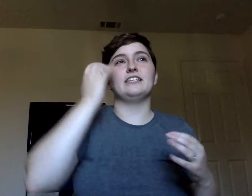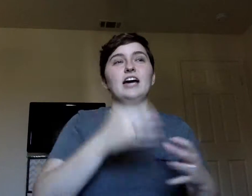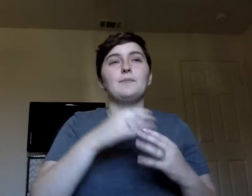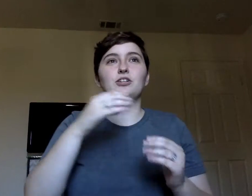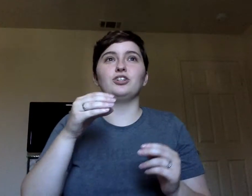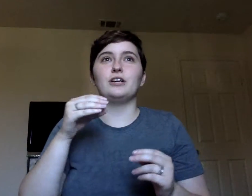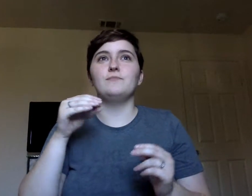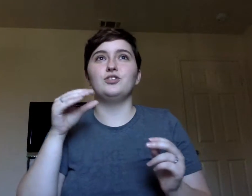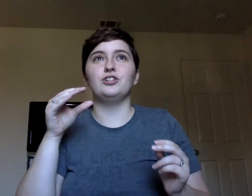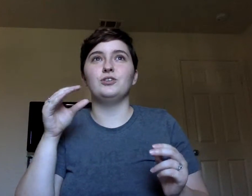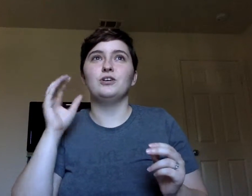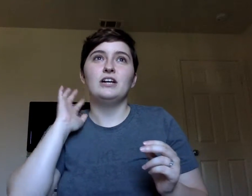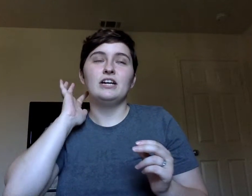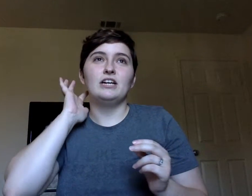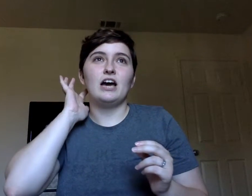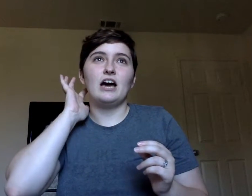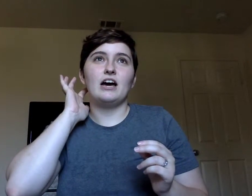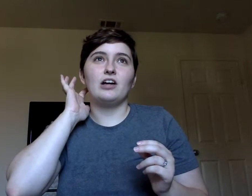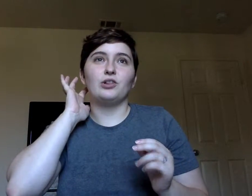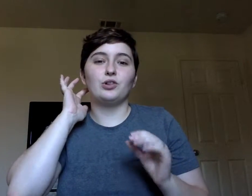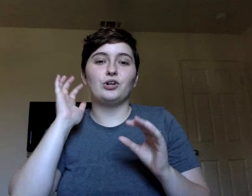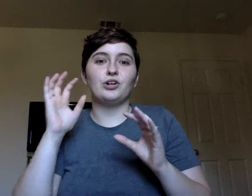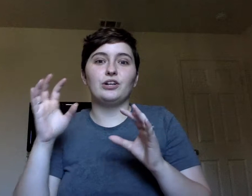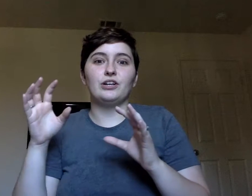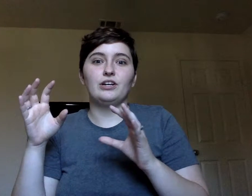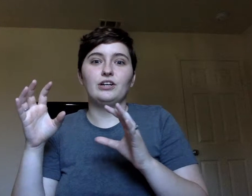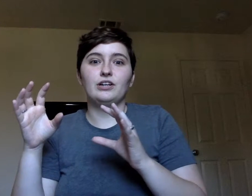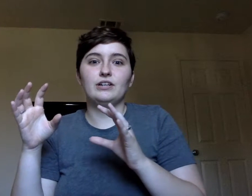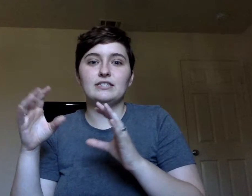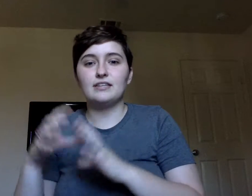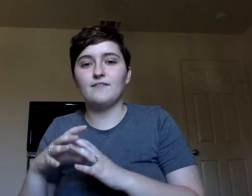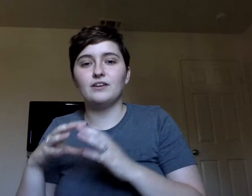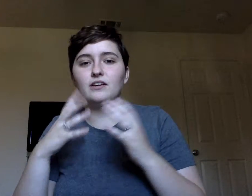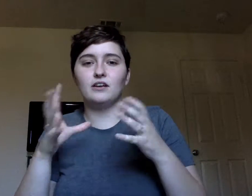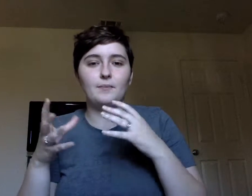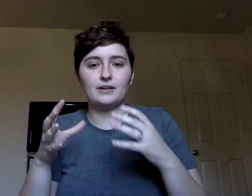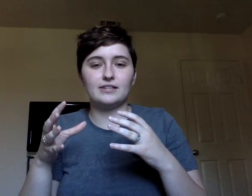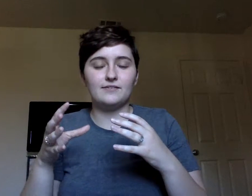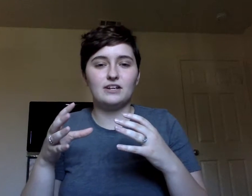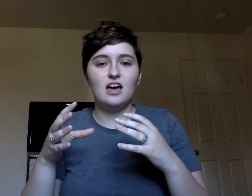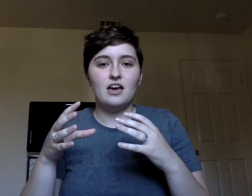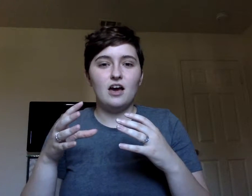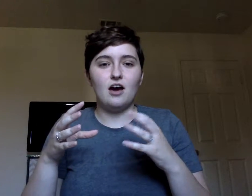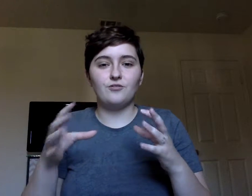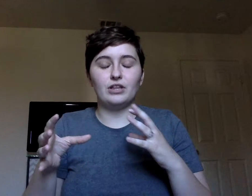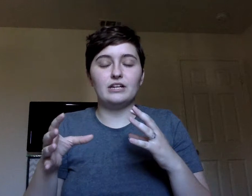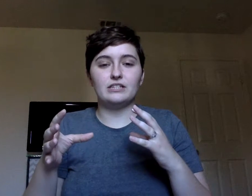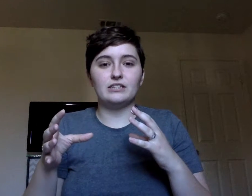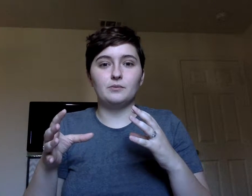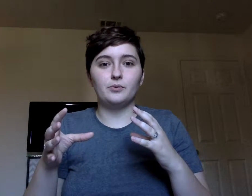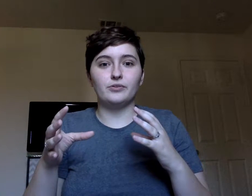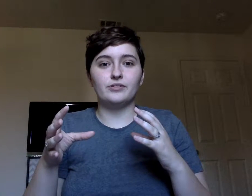time it took him to learn about 7 unrelated syllables,